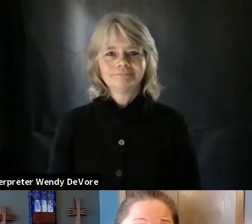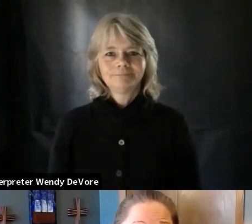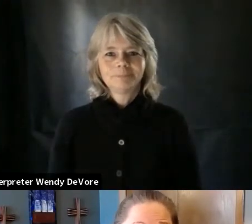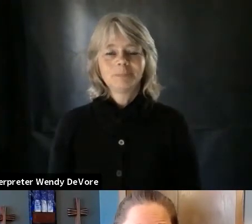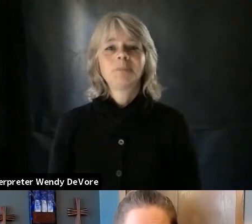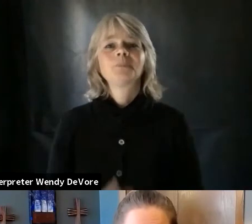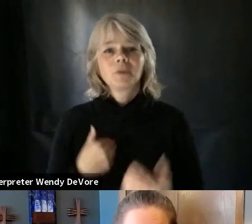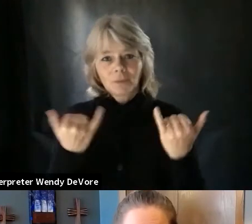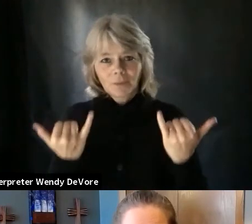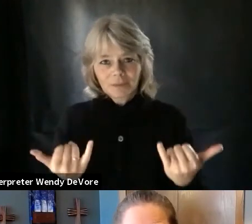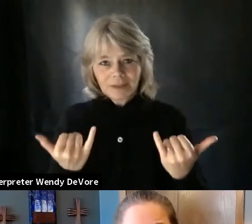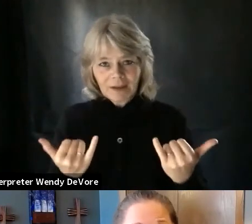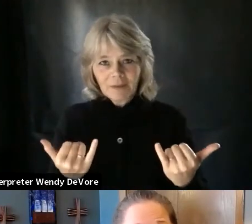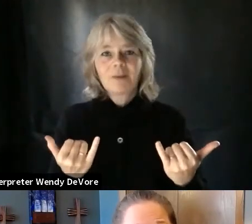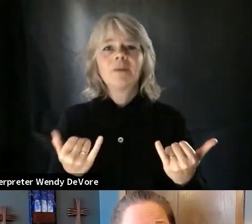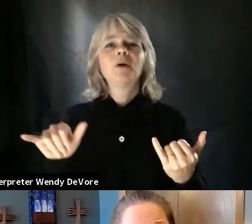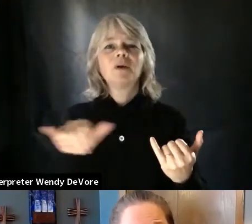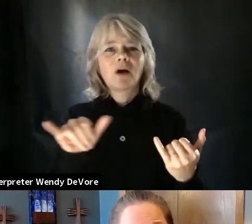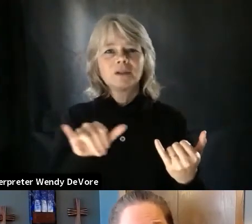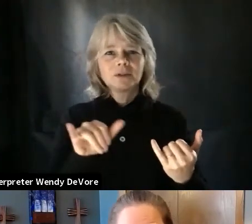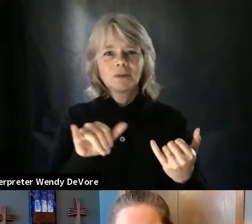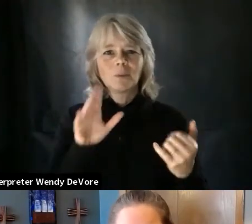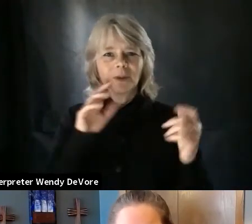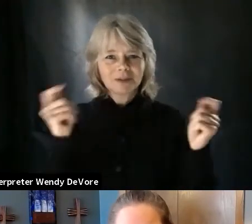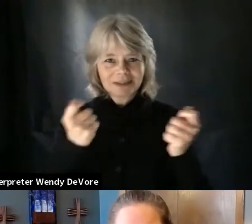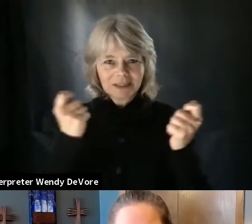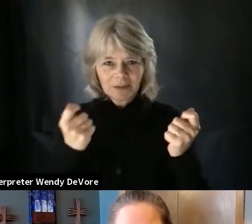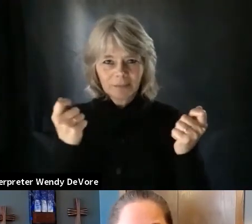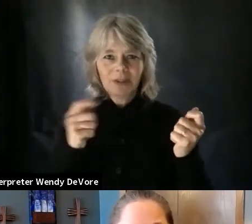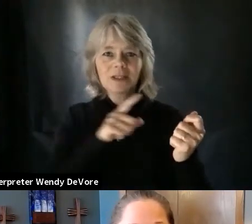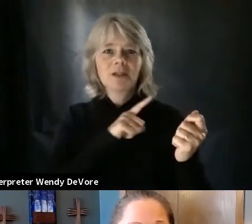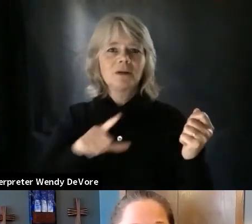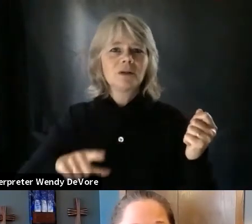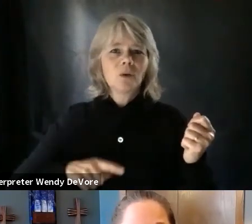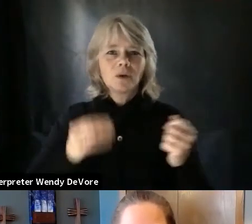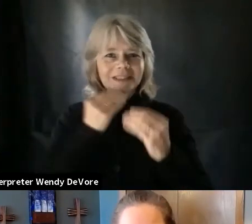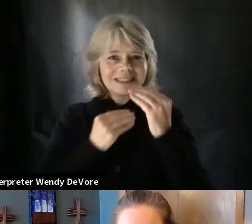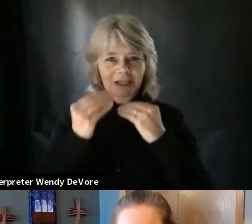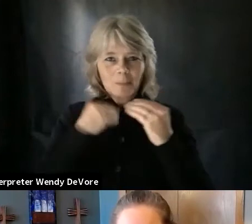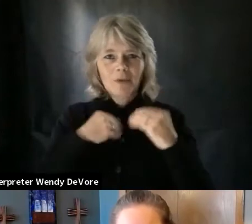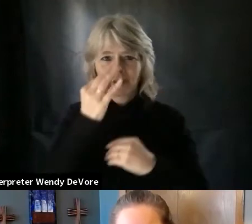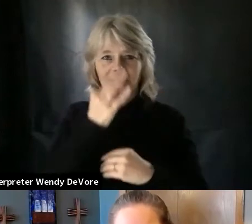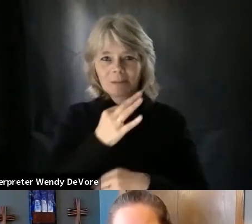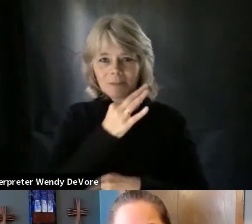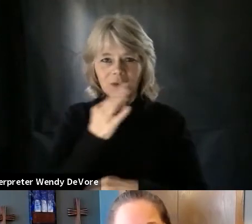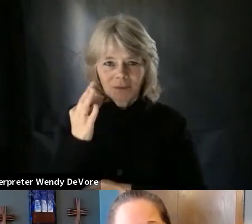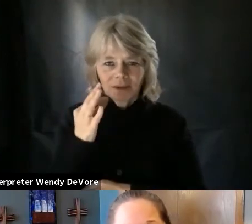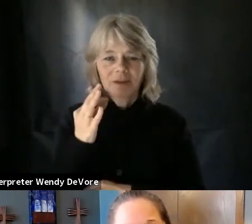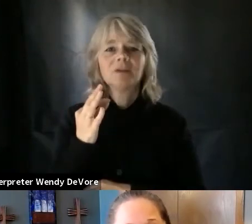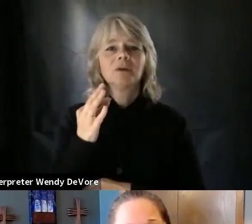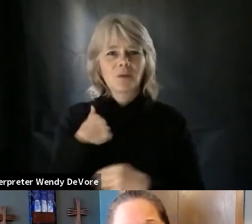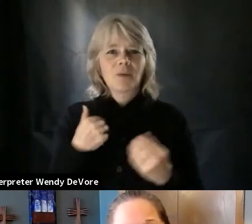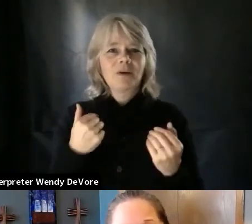Today, we also will celebrate the Lord's Supper. And we, here at Bread of Life, we continue to